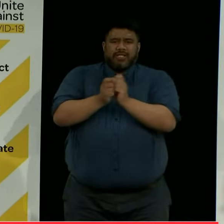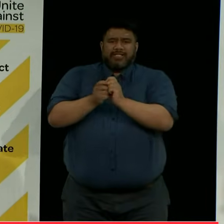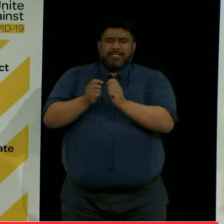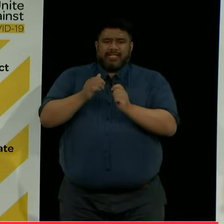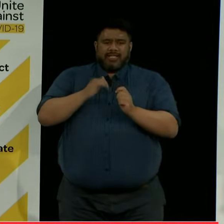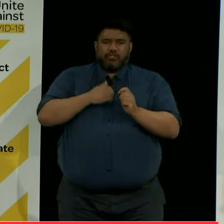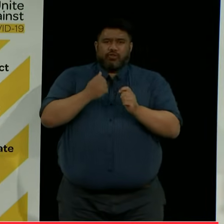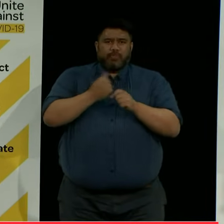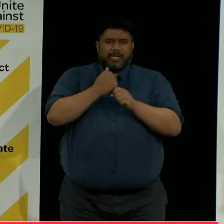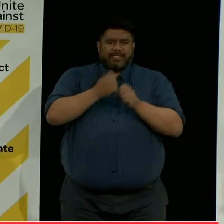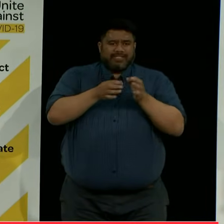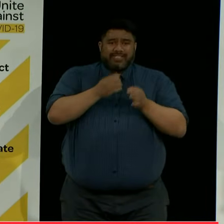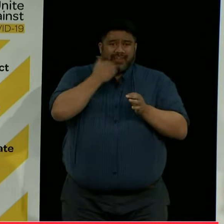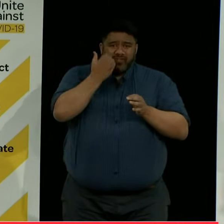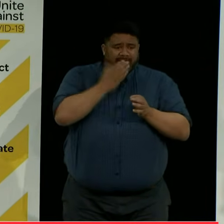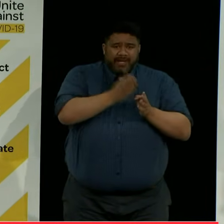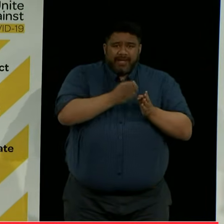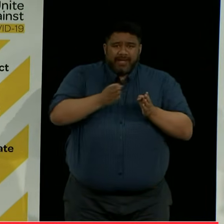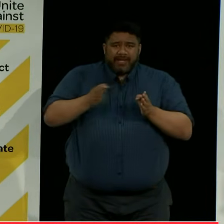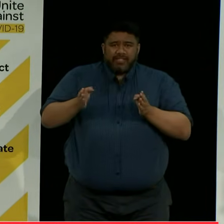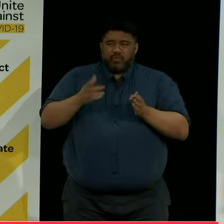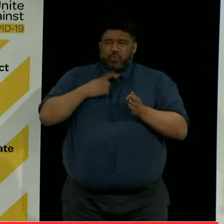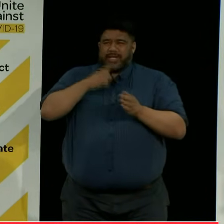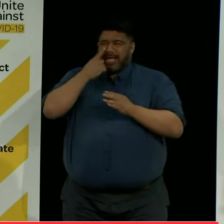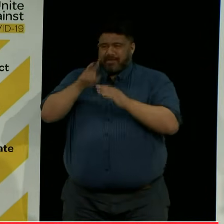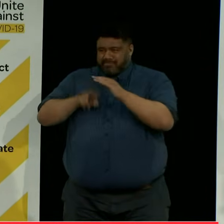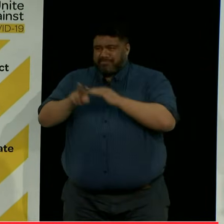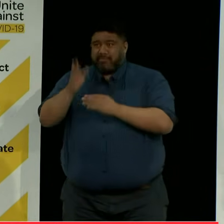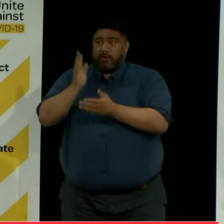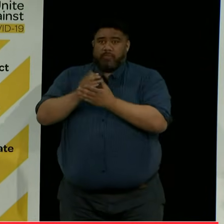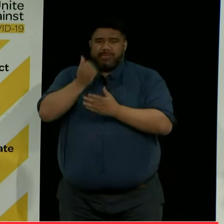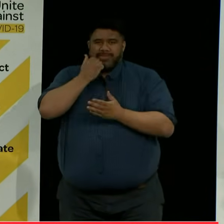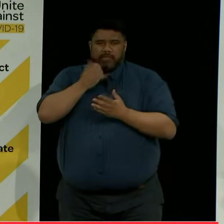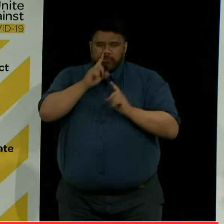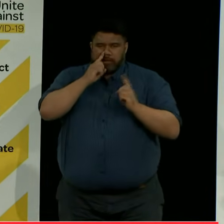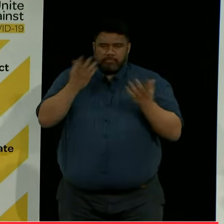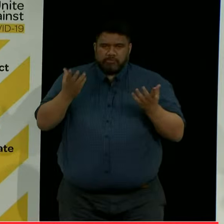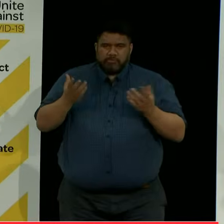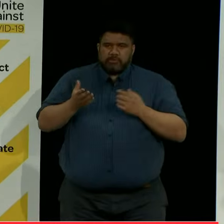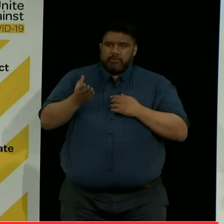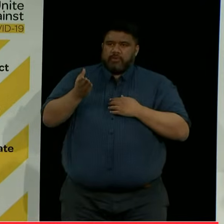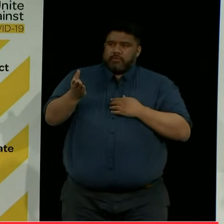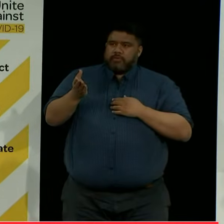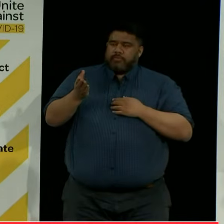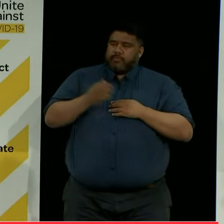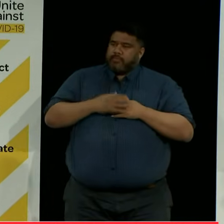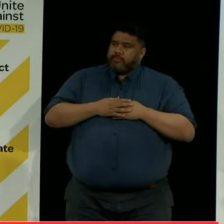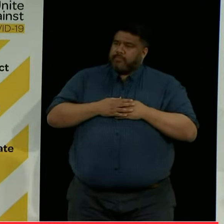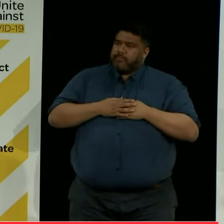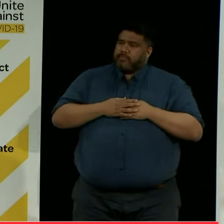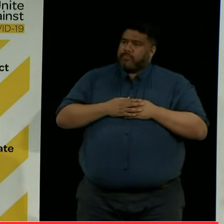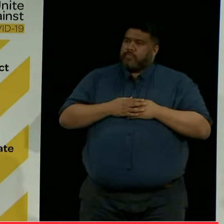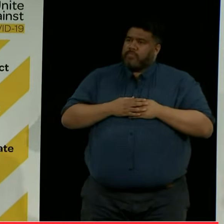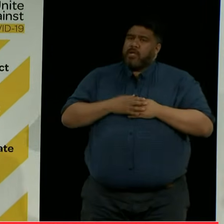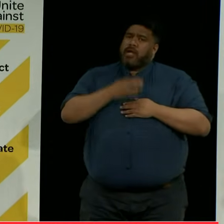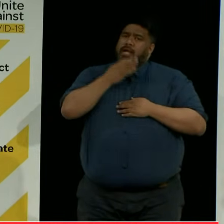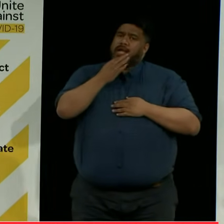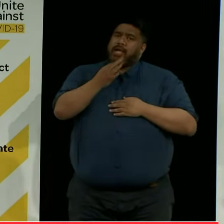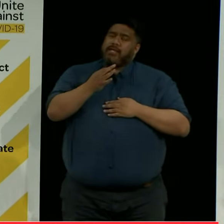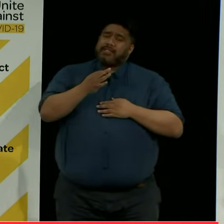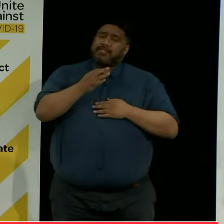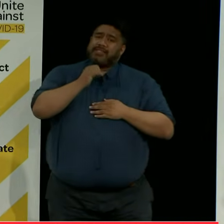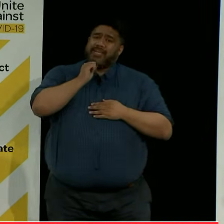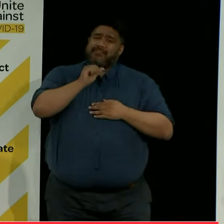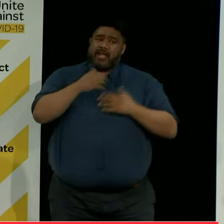and daily check in with our public health team on the ground as well. a point at which you might peel back if the health